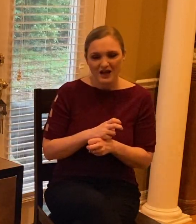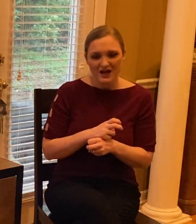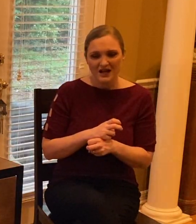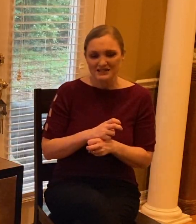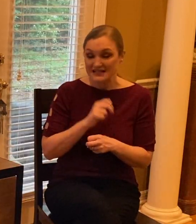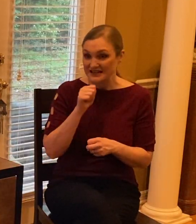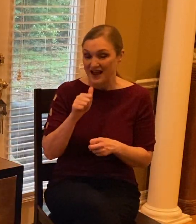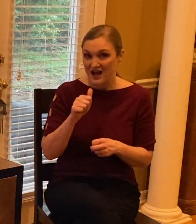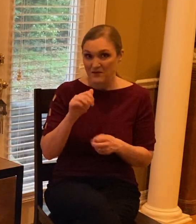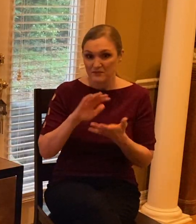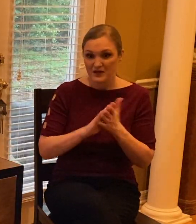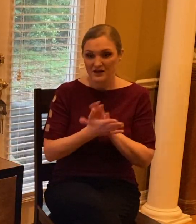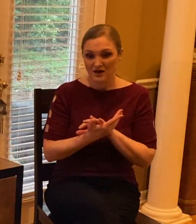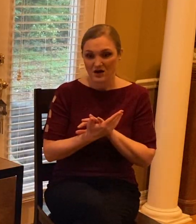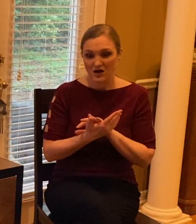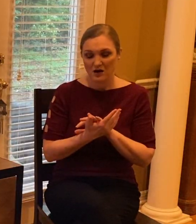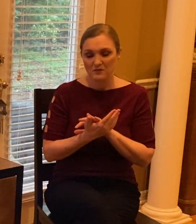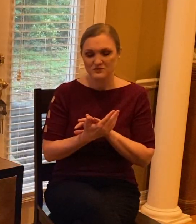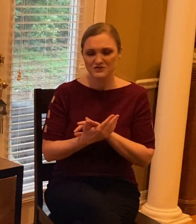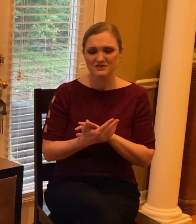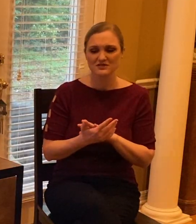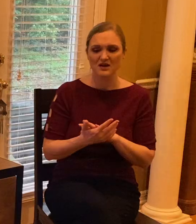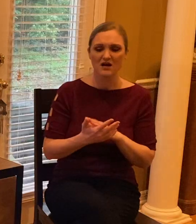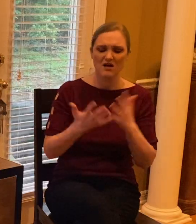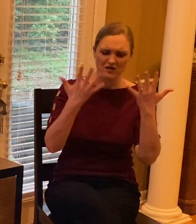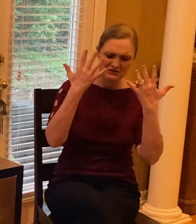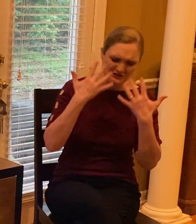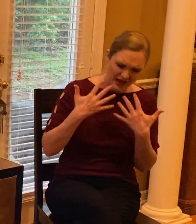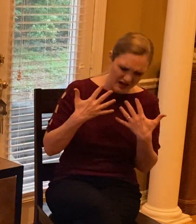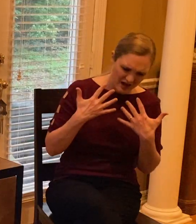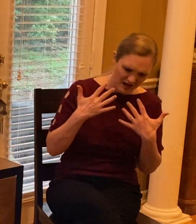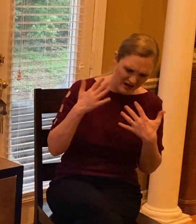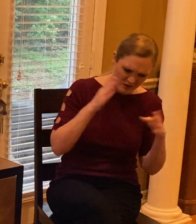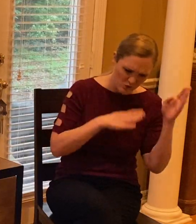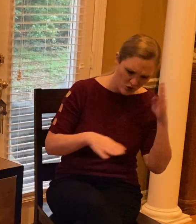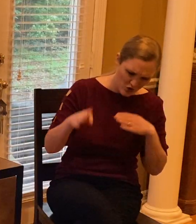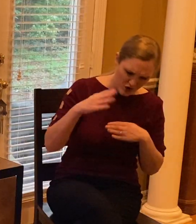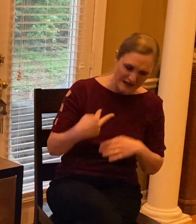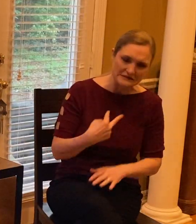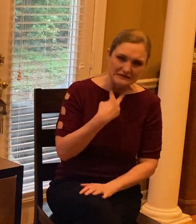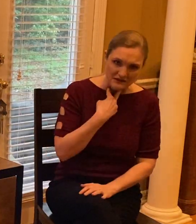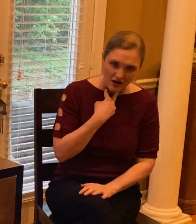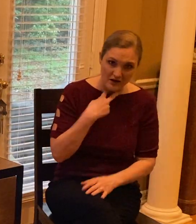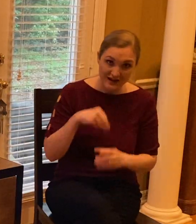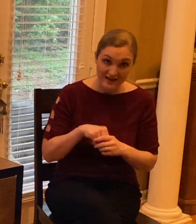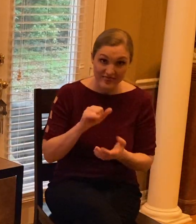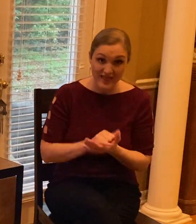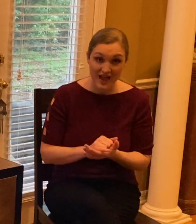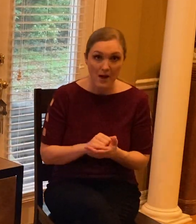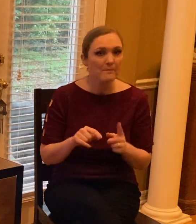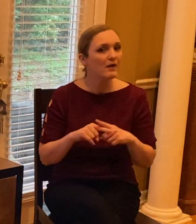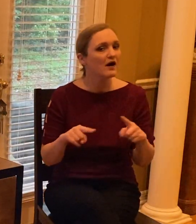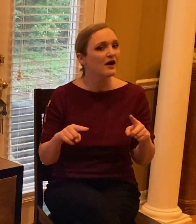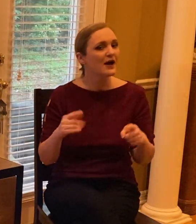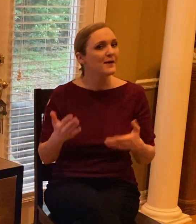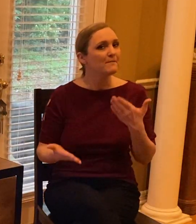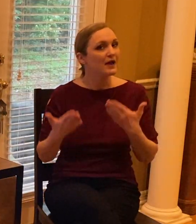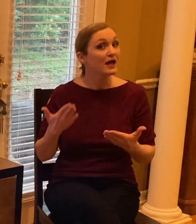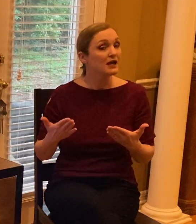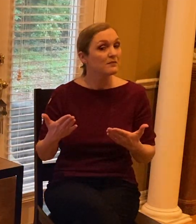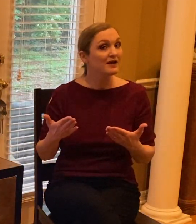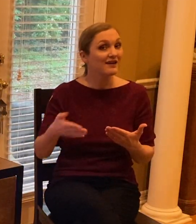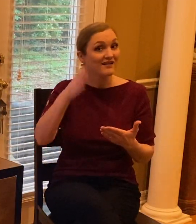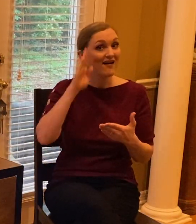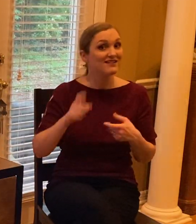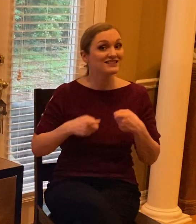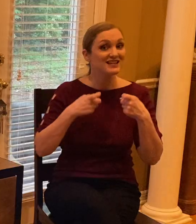bogged down in thinking about how everything just seems to be going poorly. But maybe this is giving us an